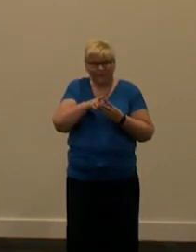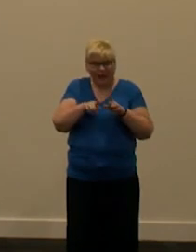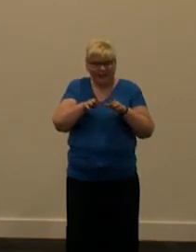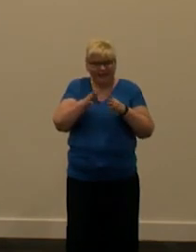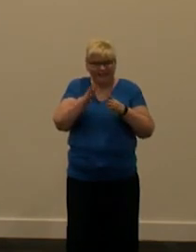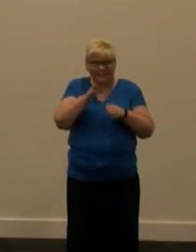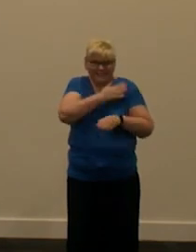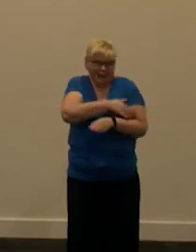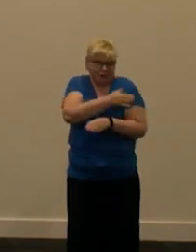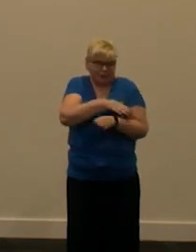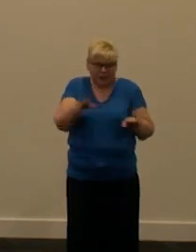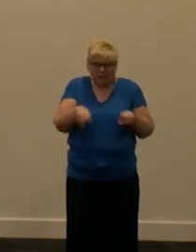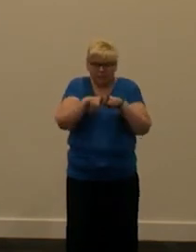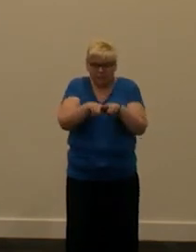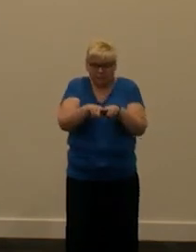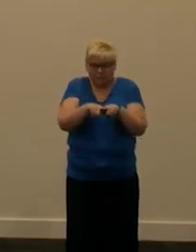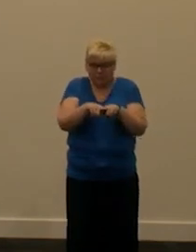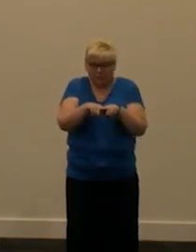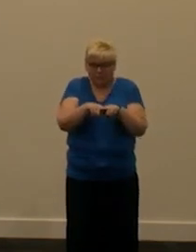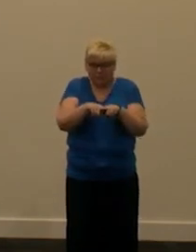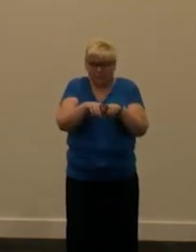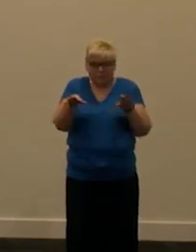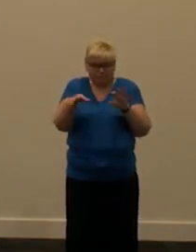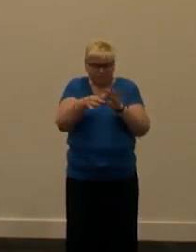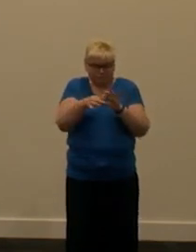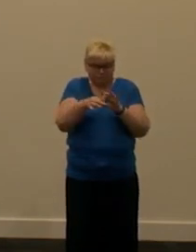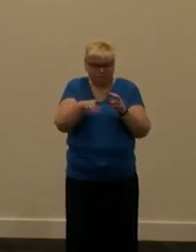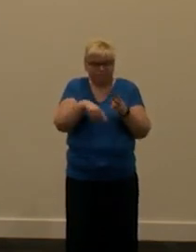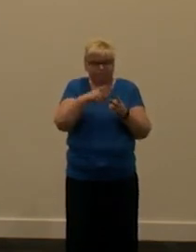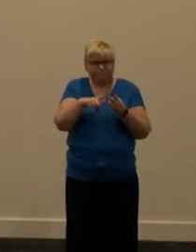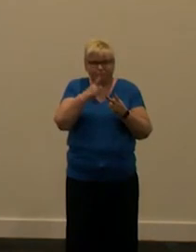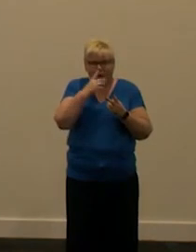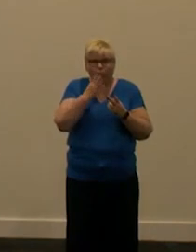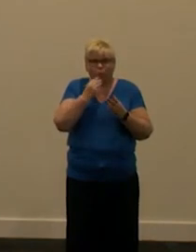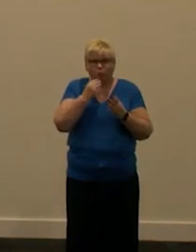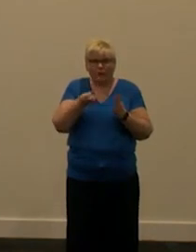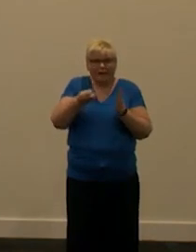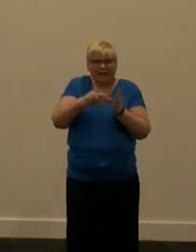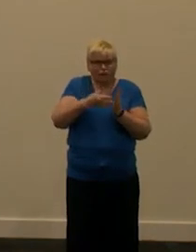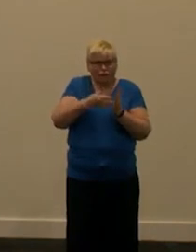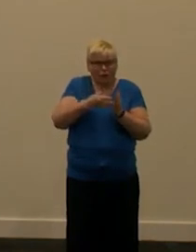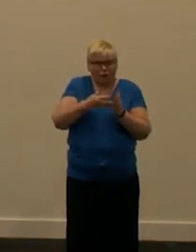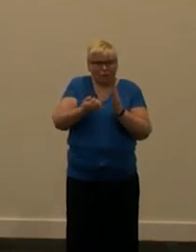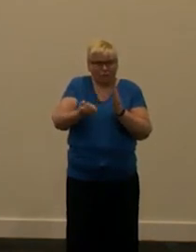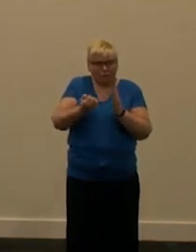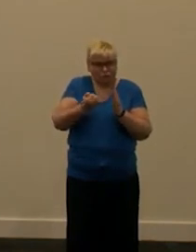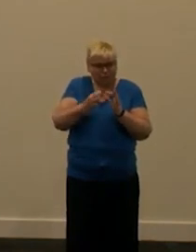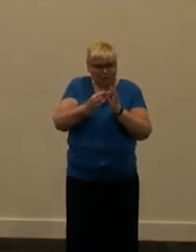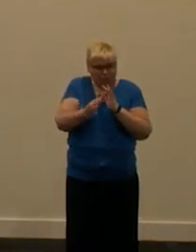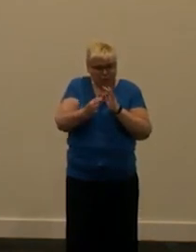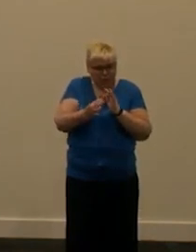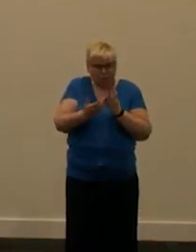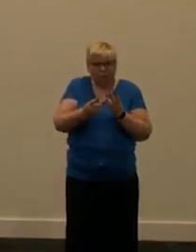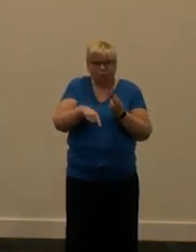so from our headquarter over IPsec to the cloud. We can use an express route connection. We will cover this also a little bit